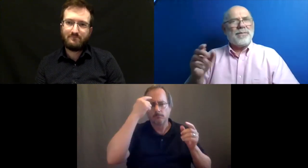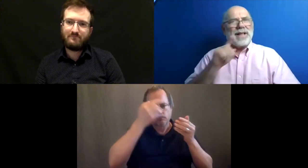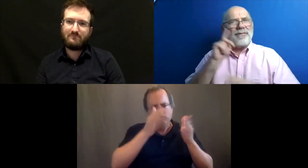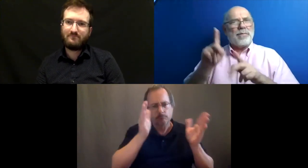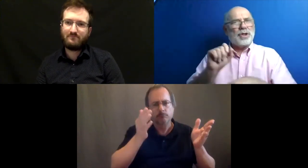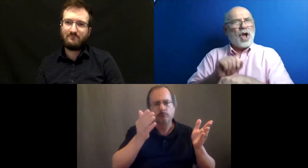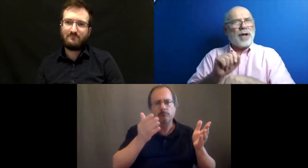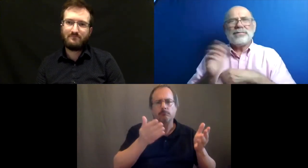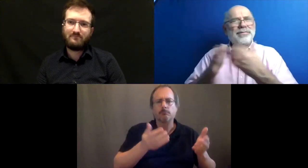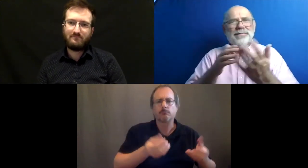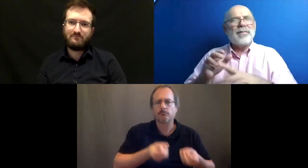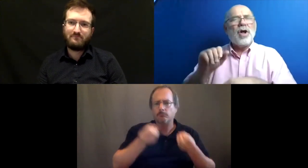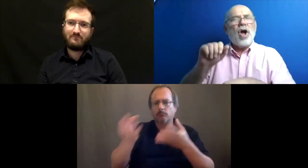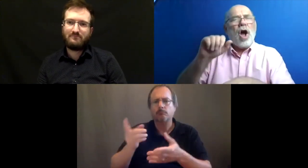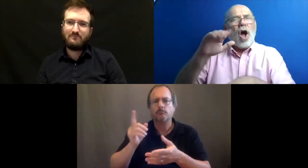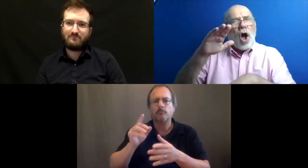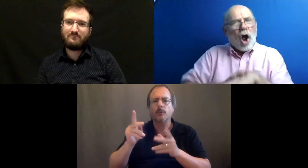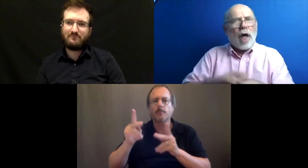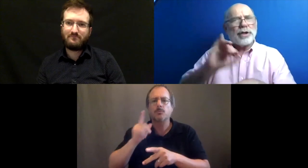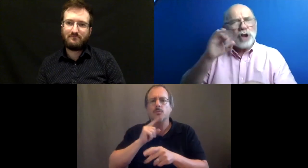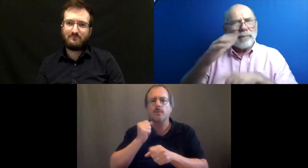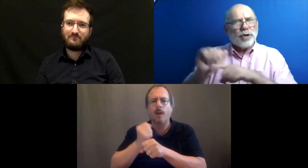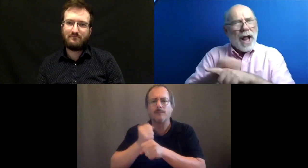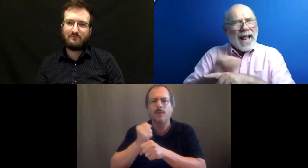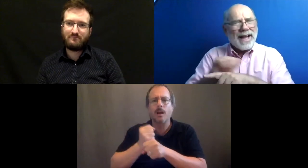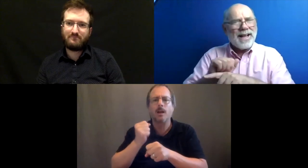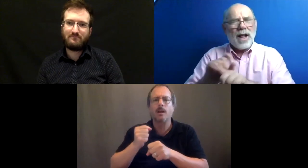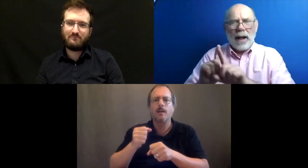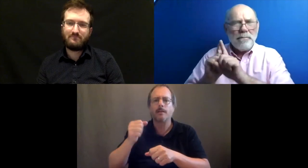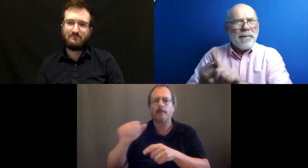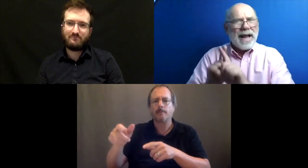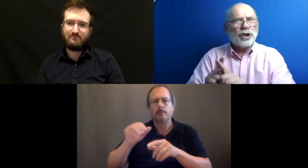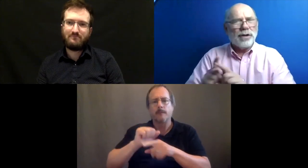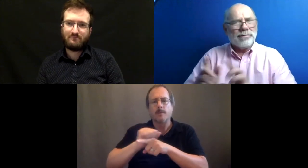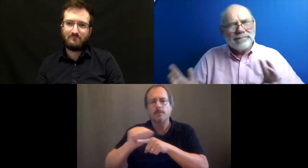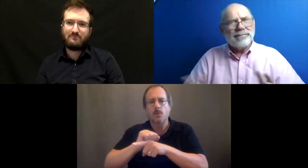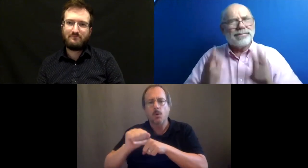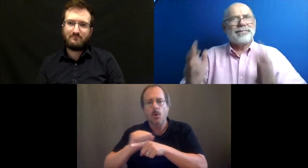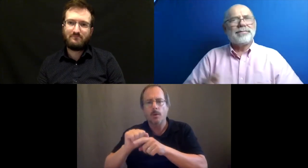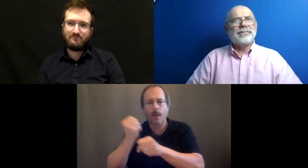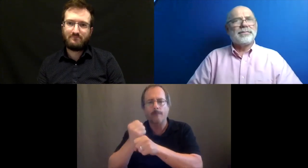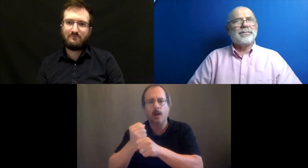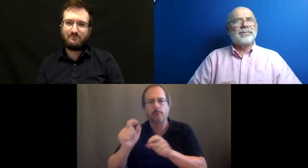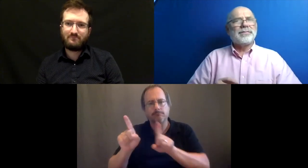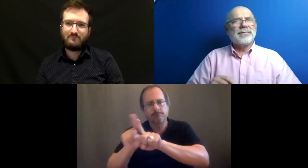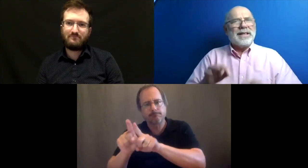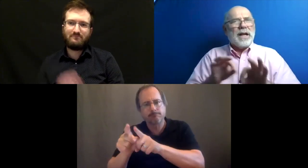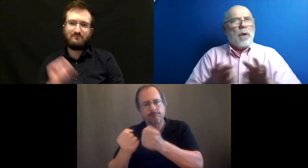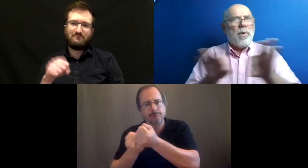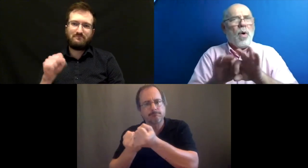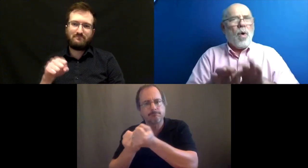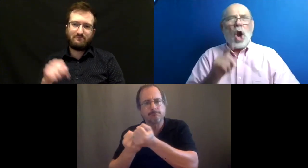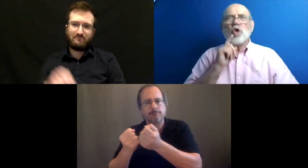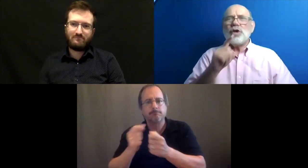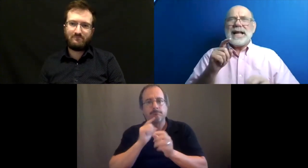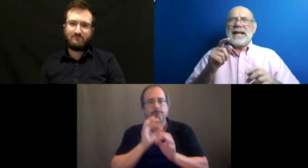in attitudes and people being more open-minded to providing mentorship opportunities and